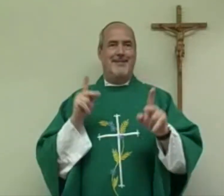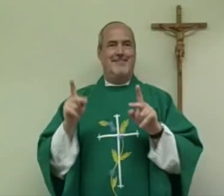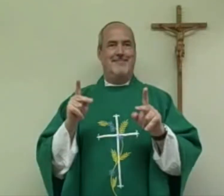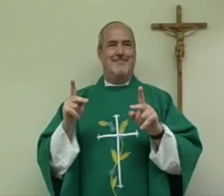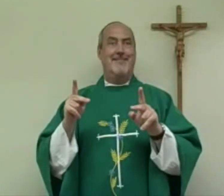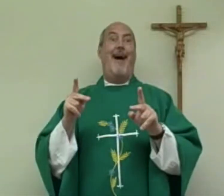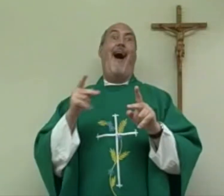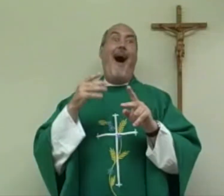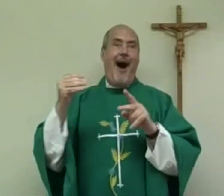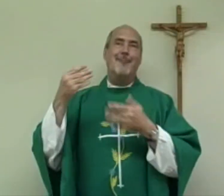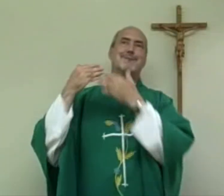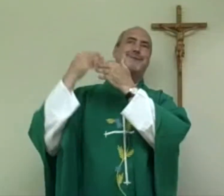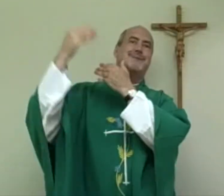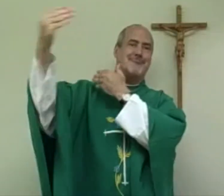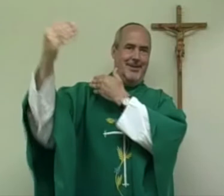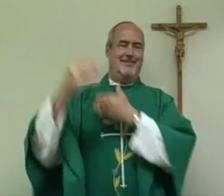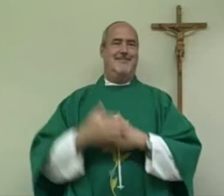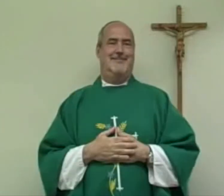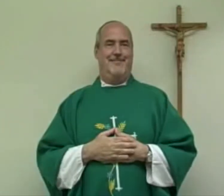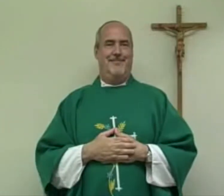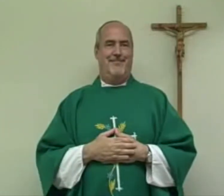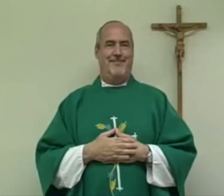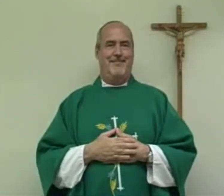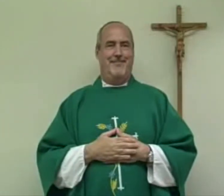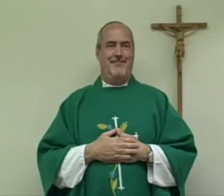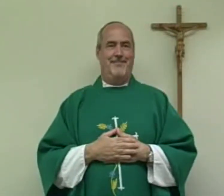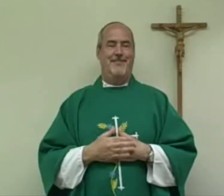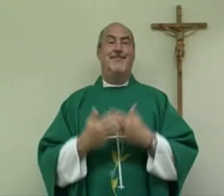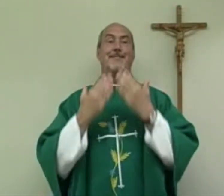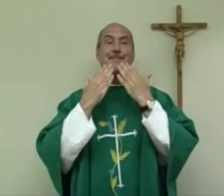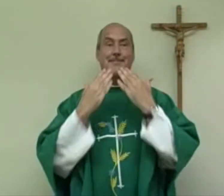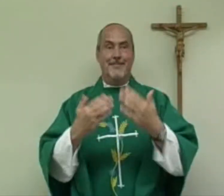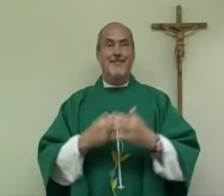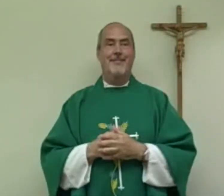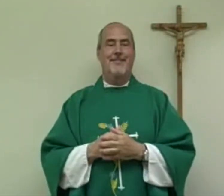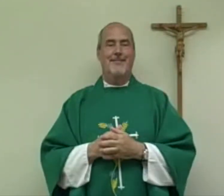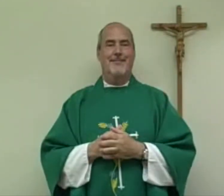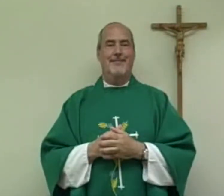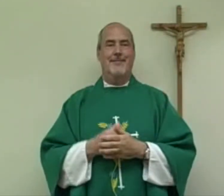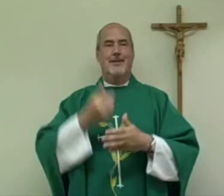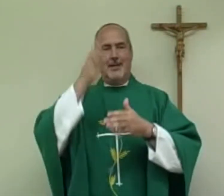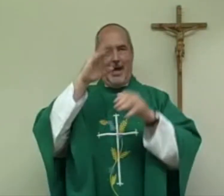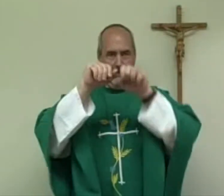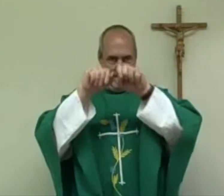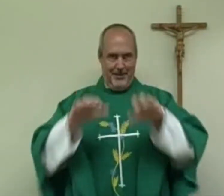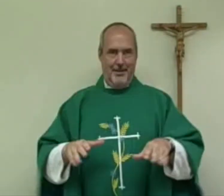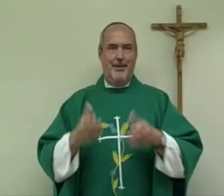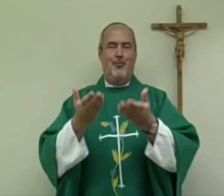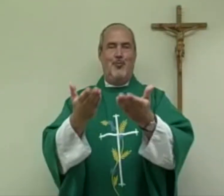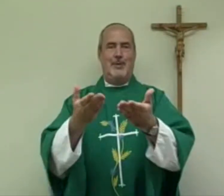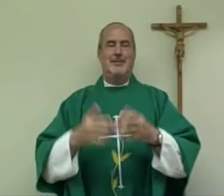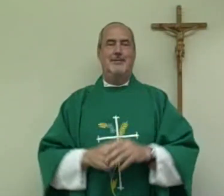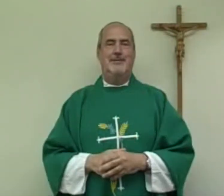that are good for all of us and for generations to come. Thank you so much, and God bless you.